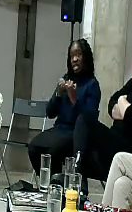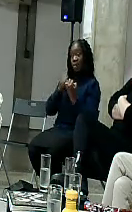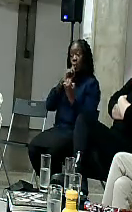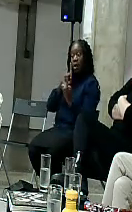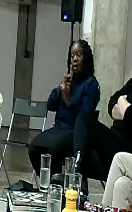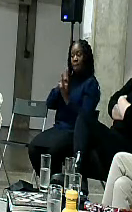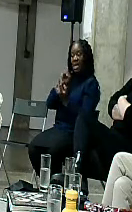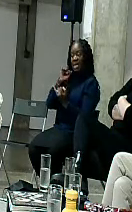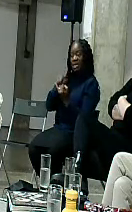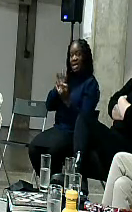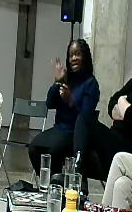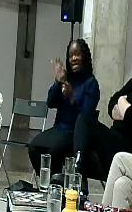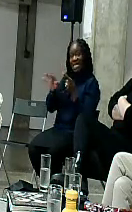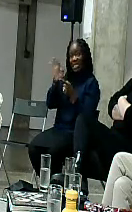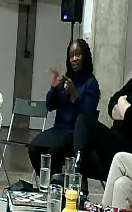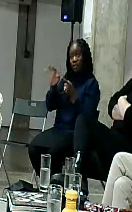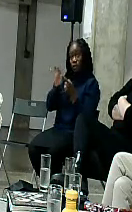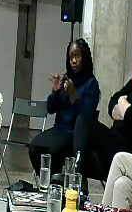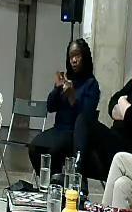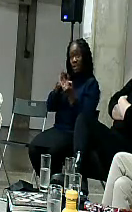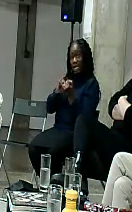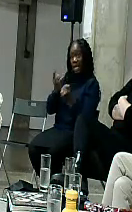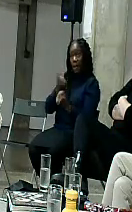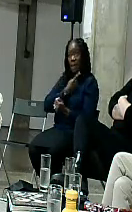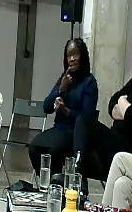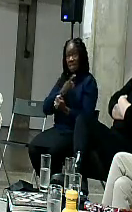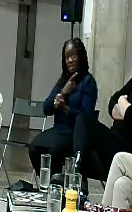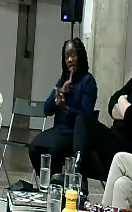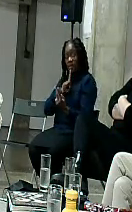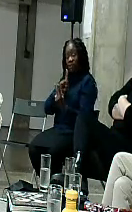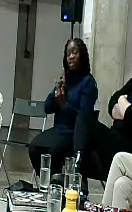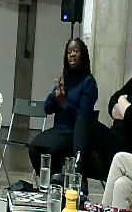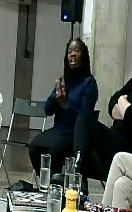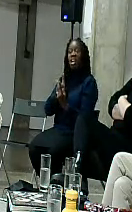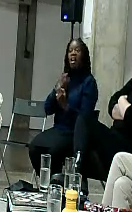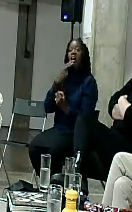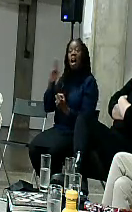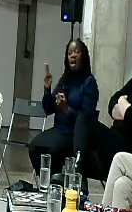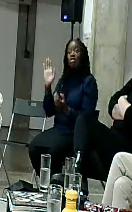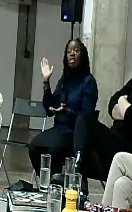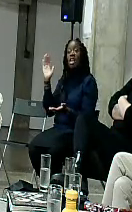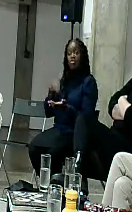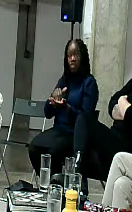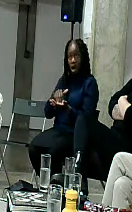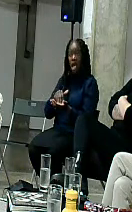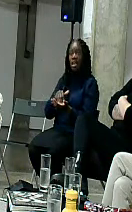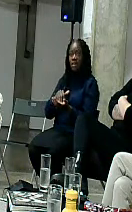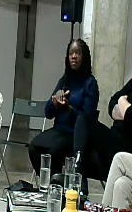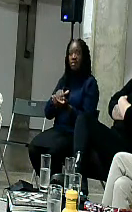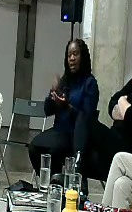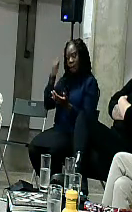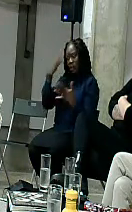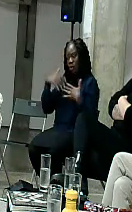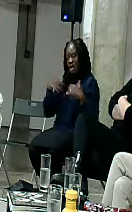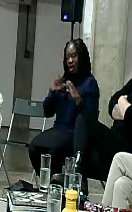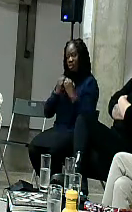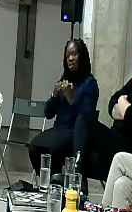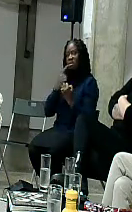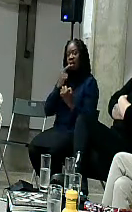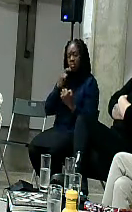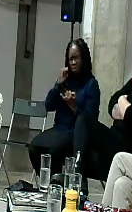him and myself. So in the afternoon they came, and they said to me, well, he can go home.